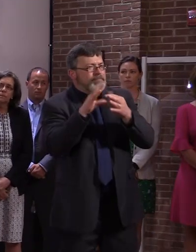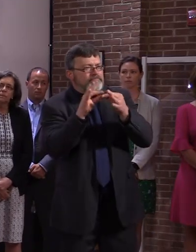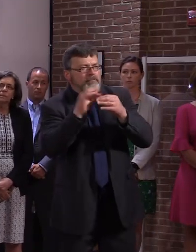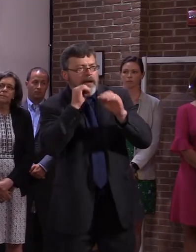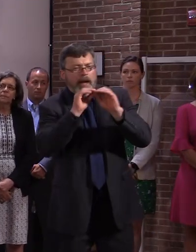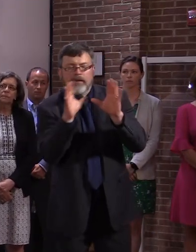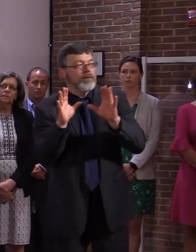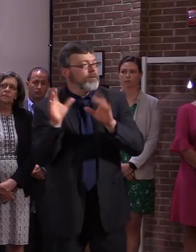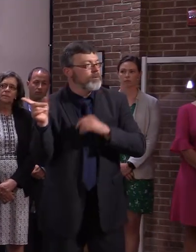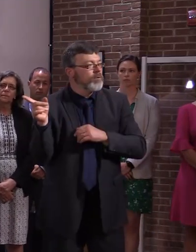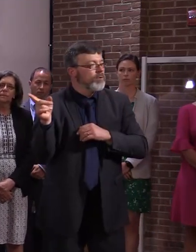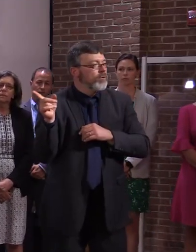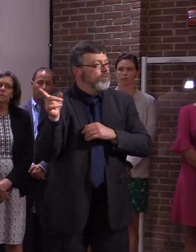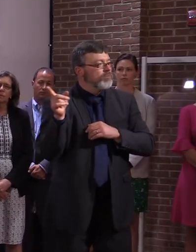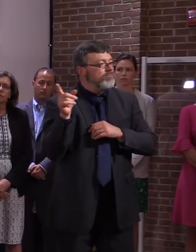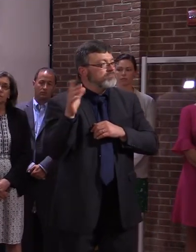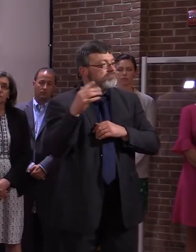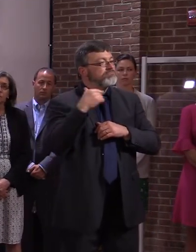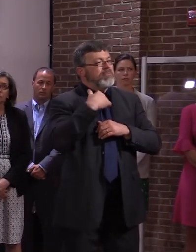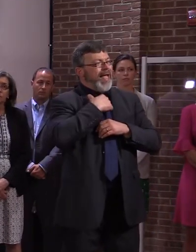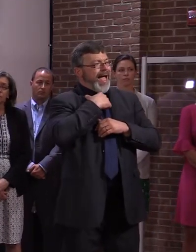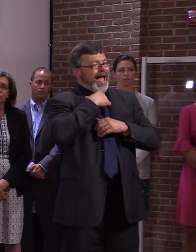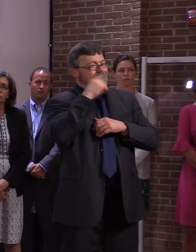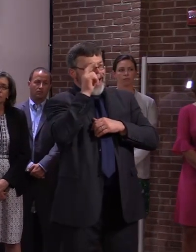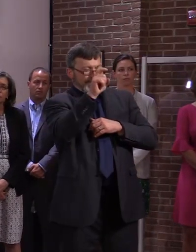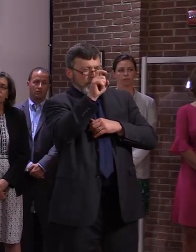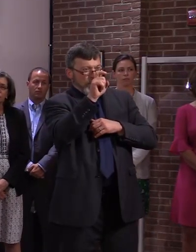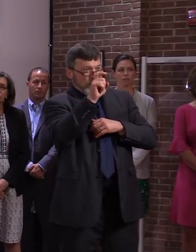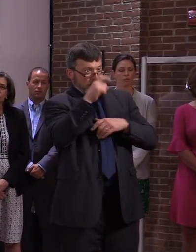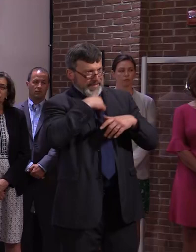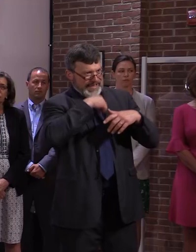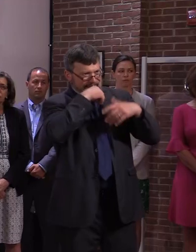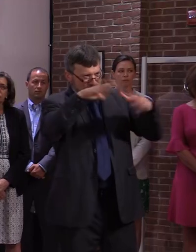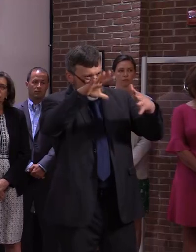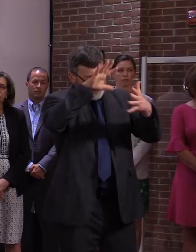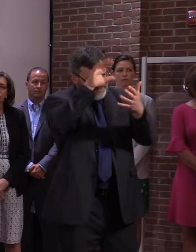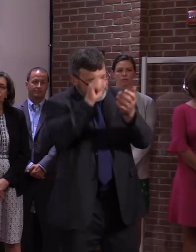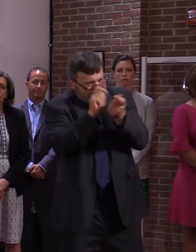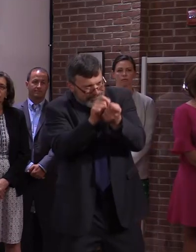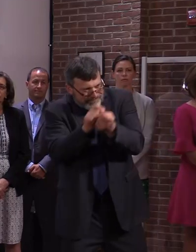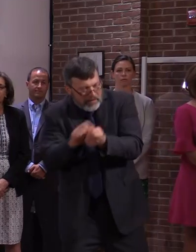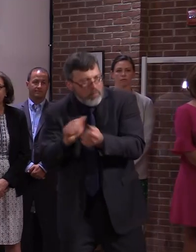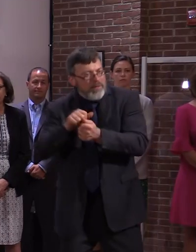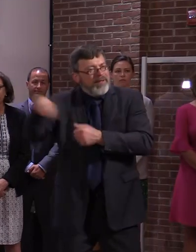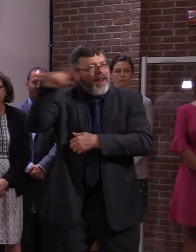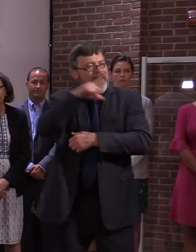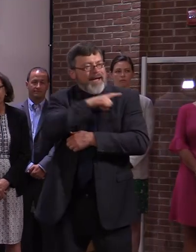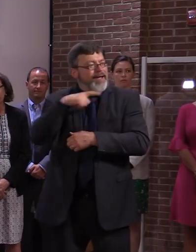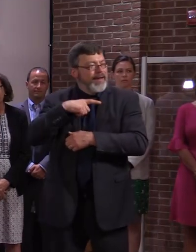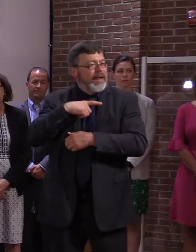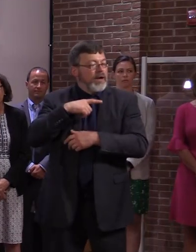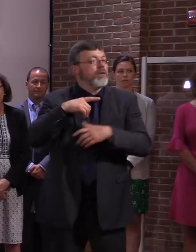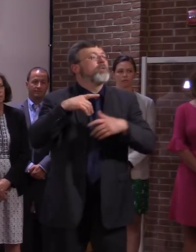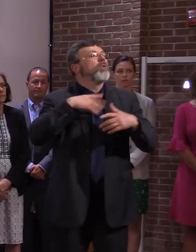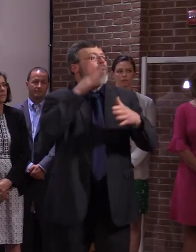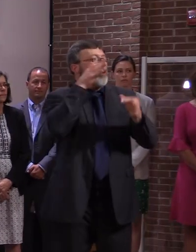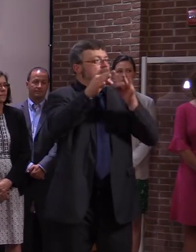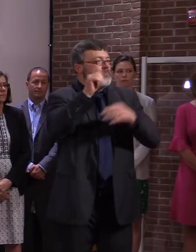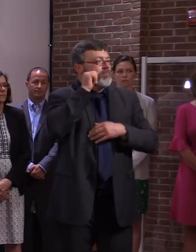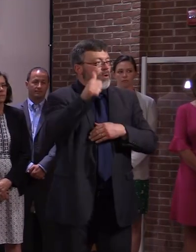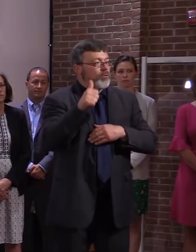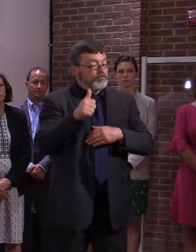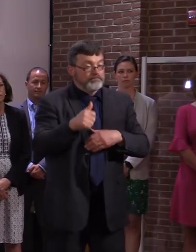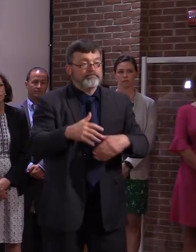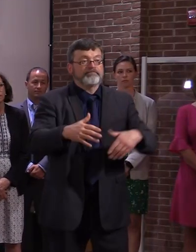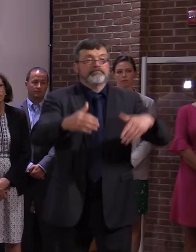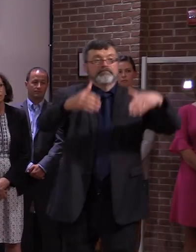few details that we just need to do with the executive order. Devin Bates, Local 22, Local 44. Yeah,